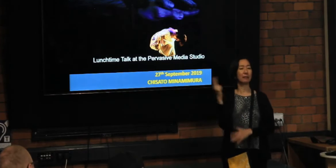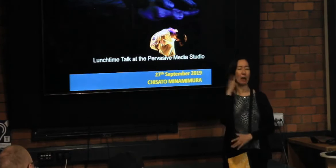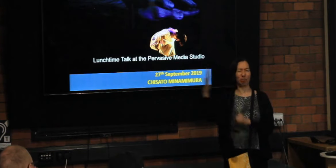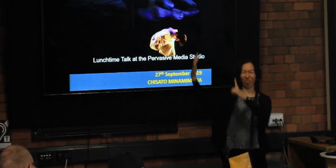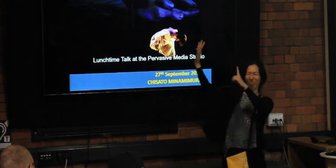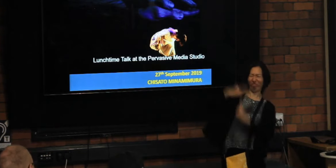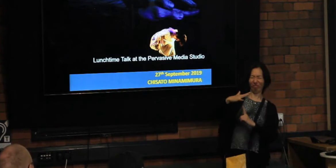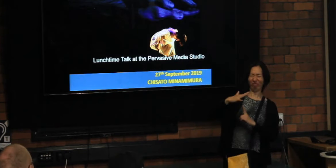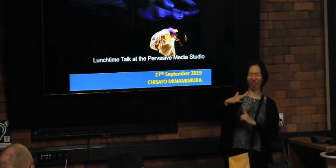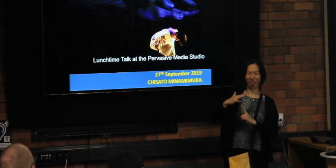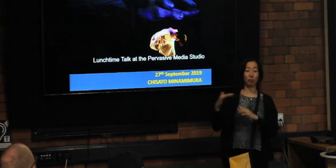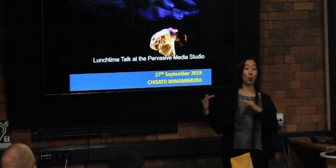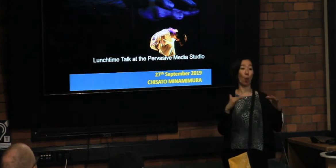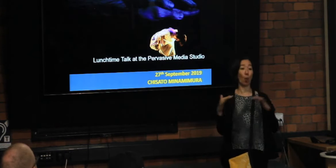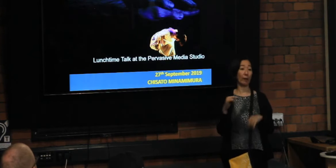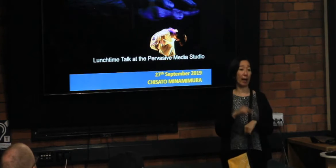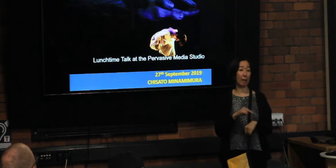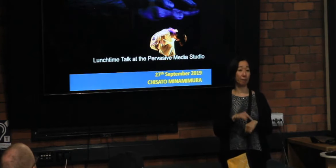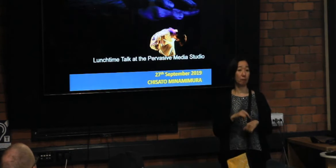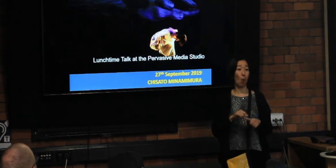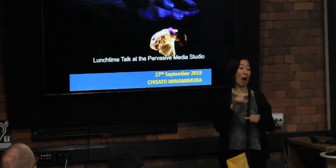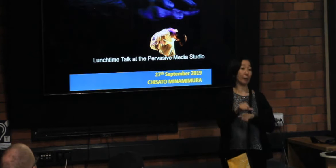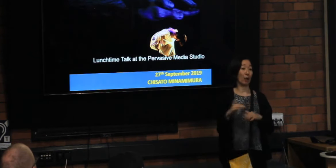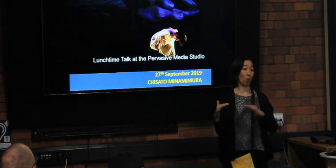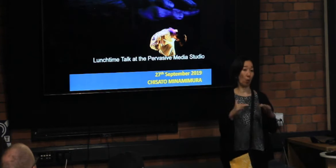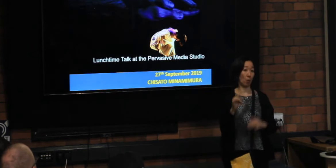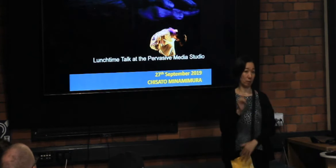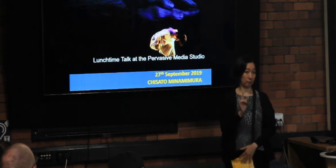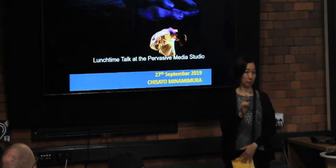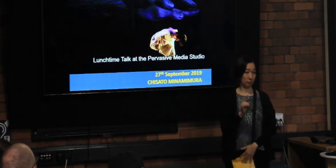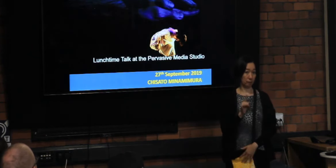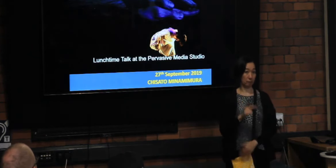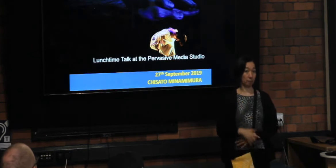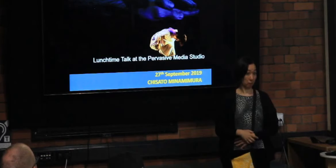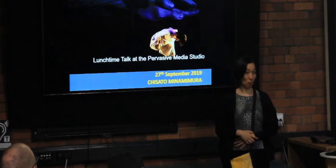two large hands above me, as if